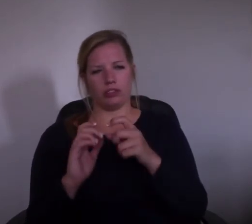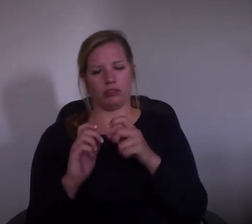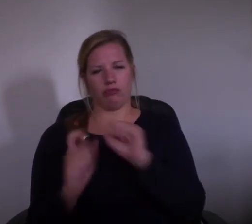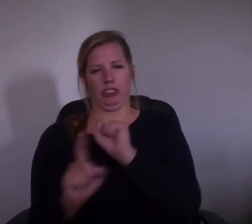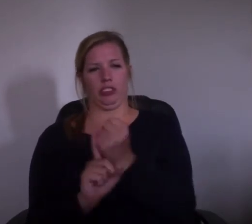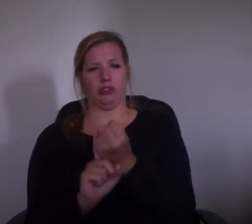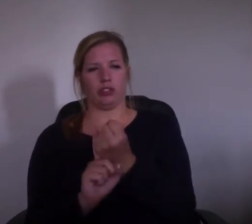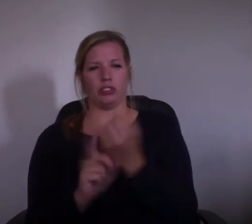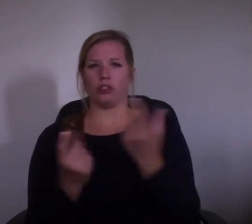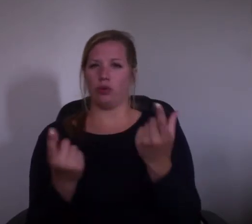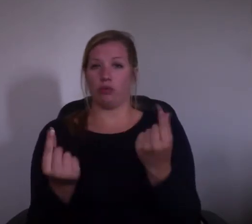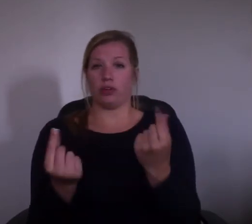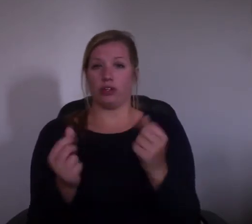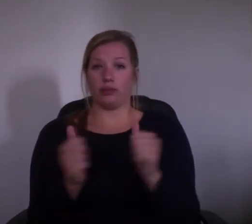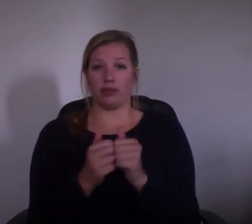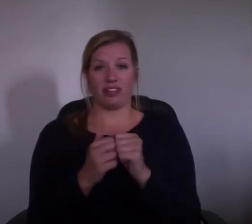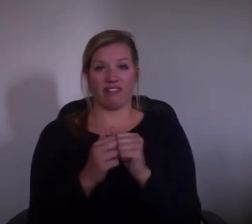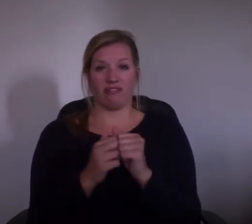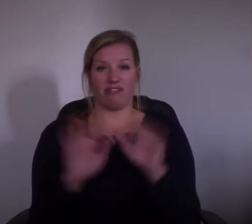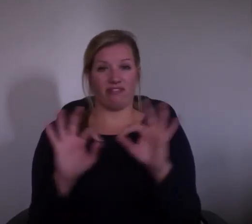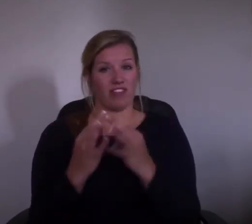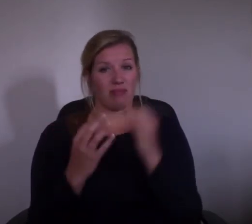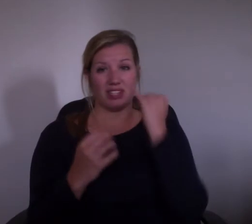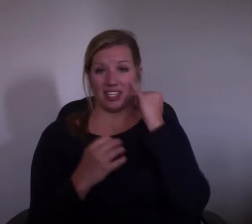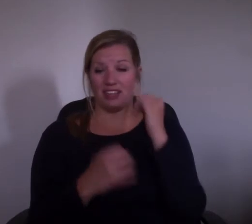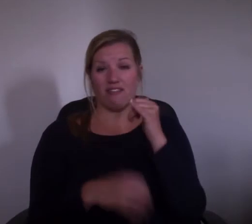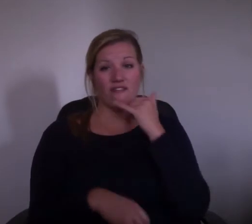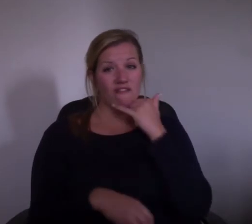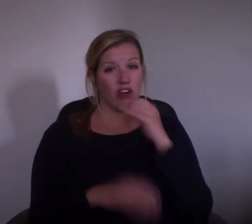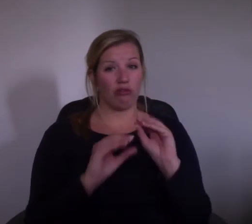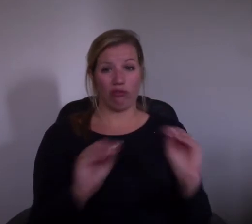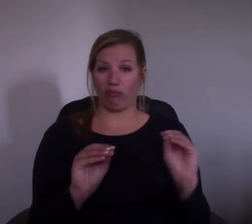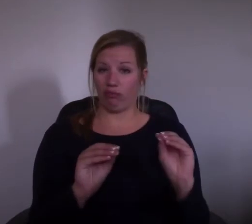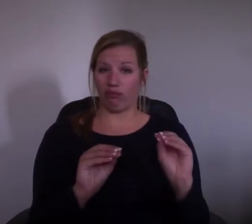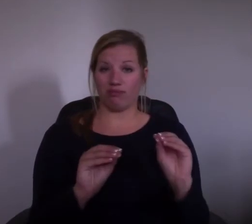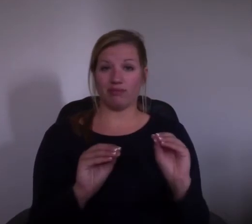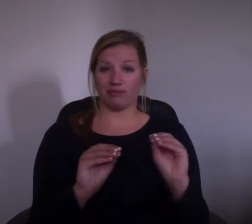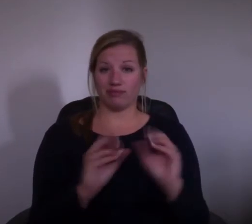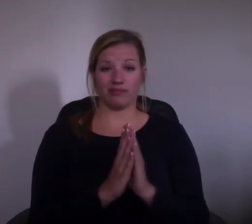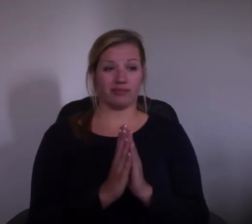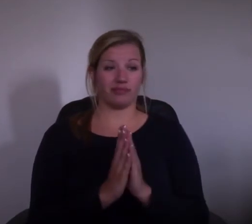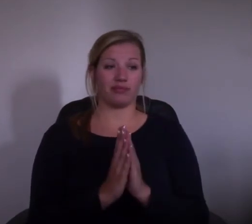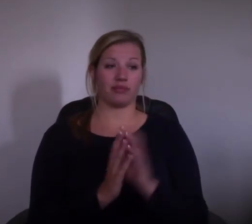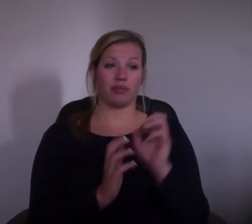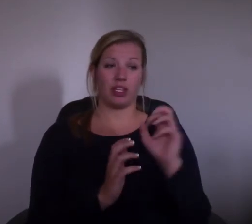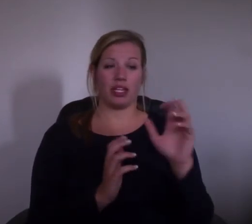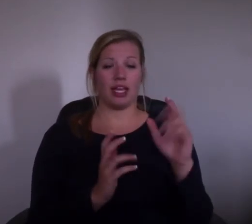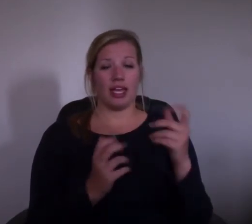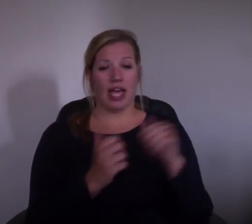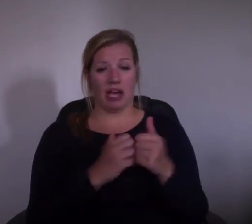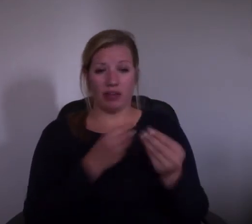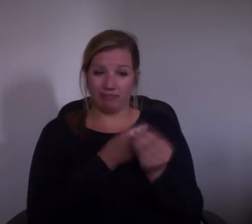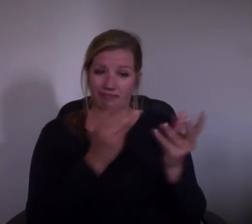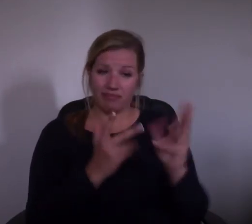How do I communicate to my family members? How do I get a message to them that I'm okay, or where to meet, so that we can